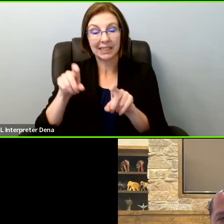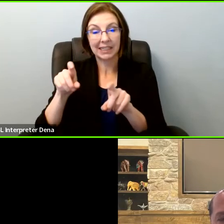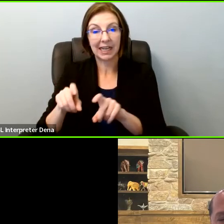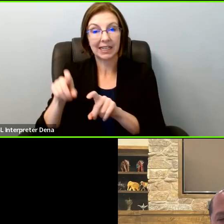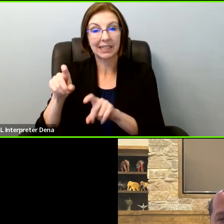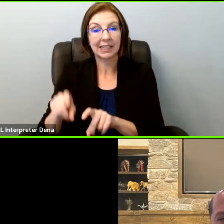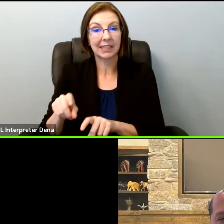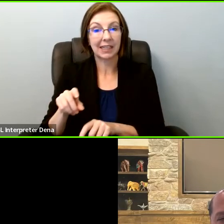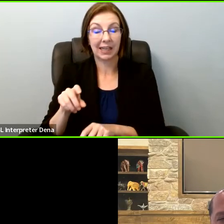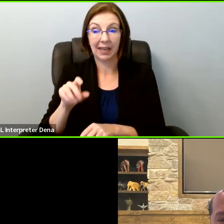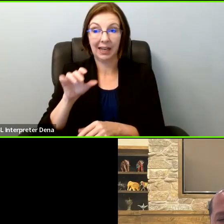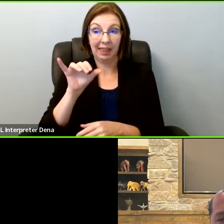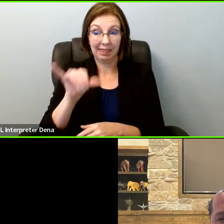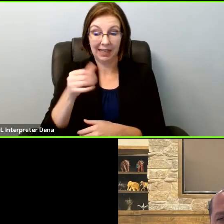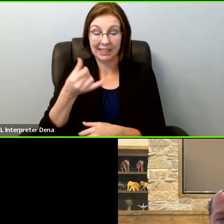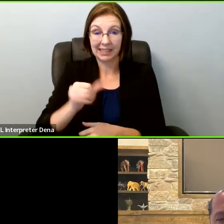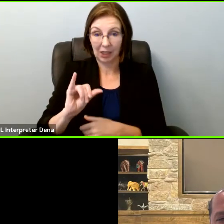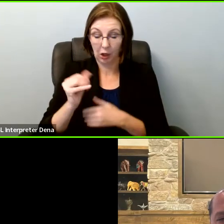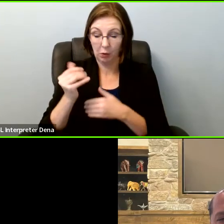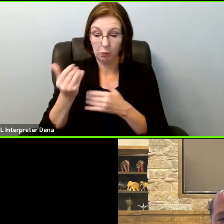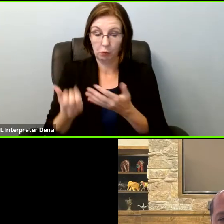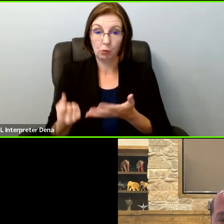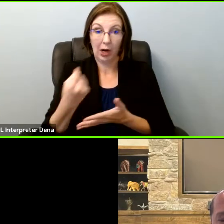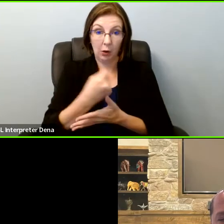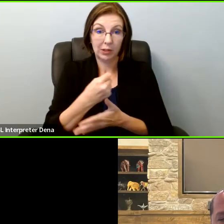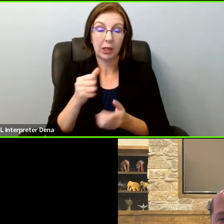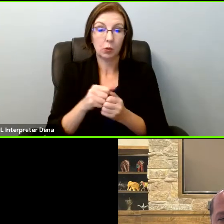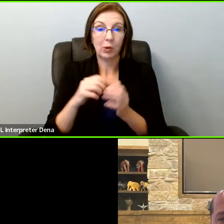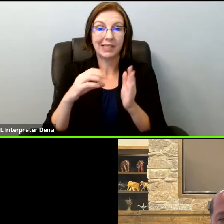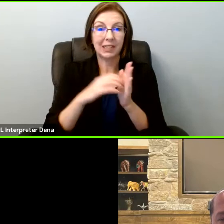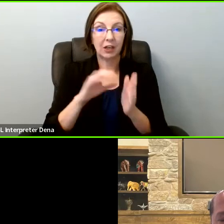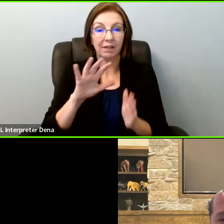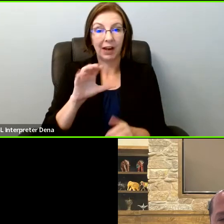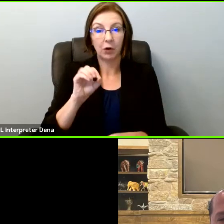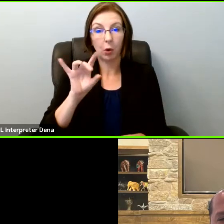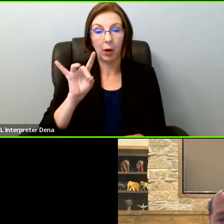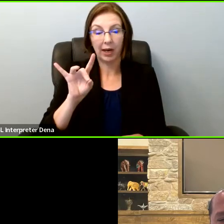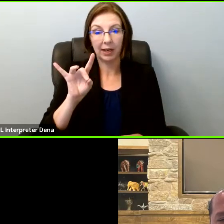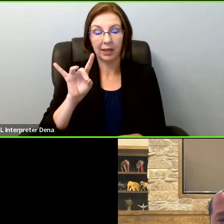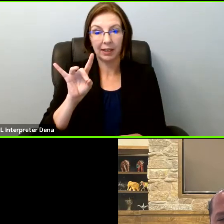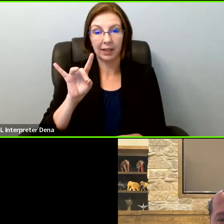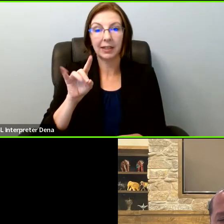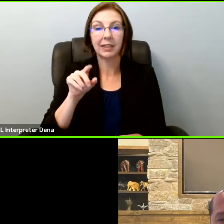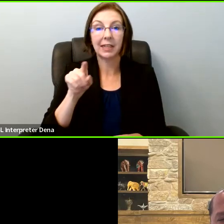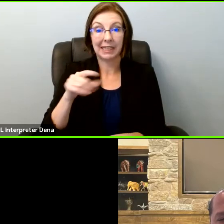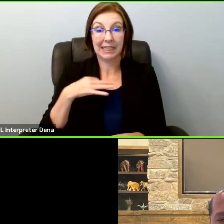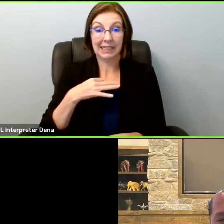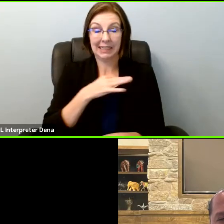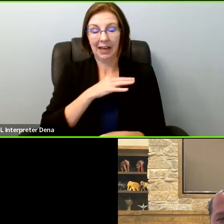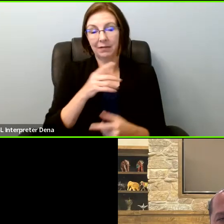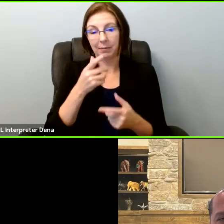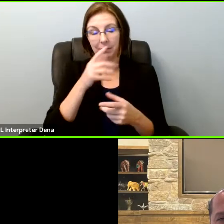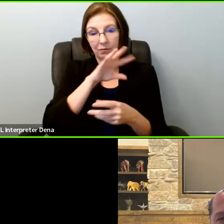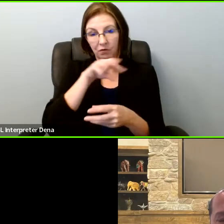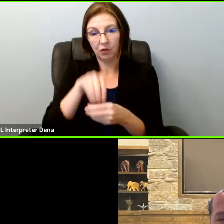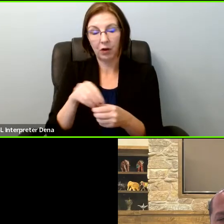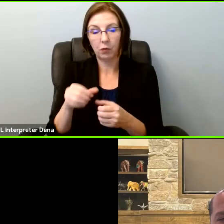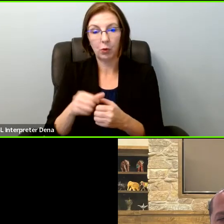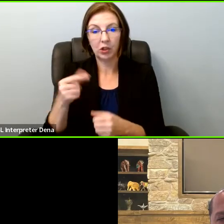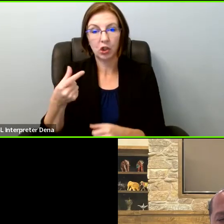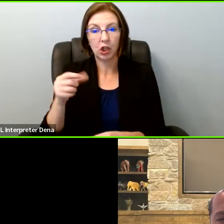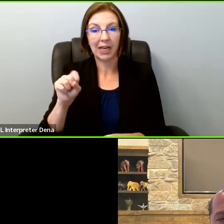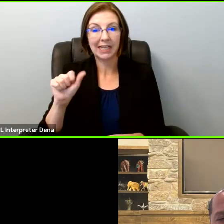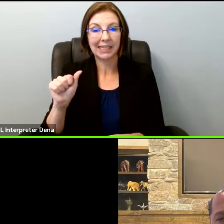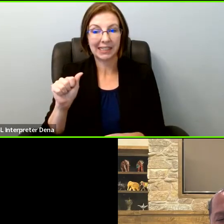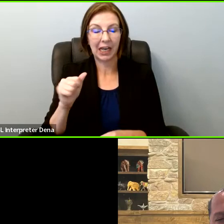still being prioritized when it comes to Section 508. Staff plays a key role in collaboration with GSA on a